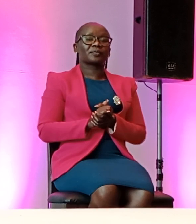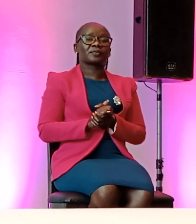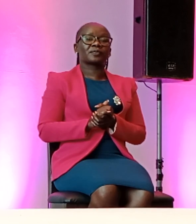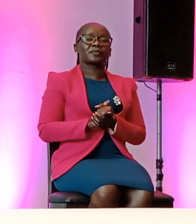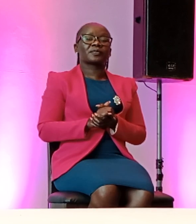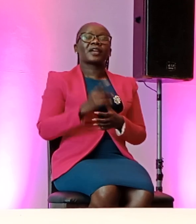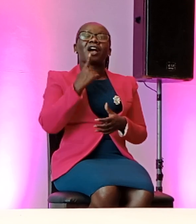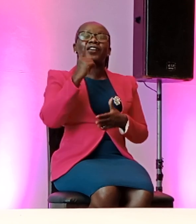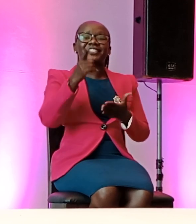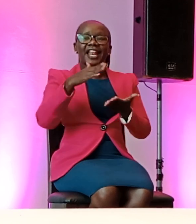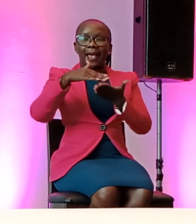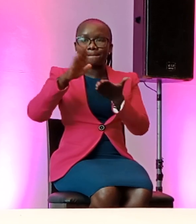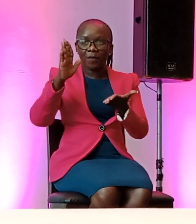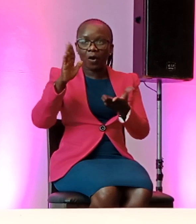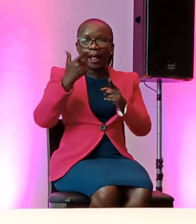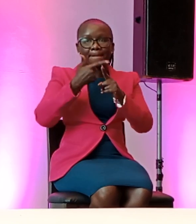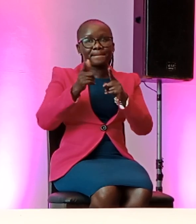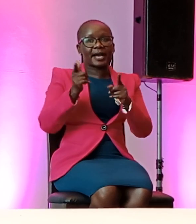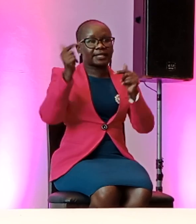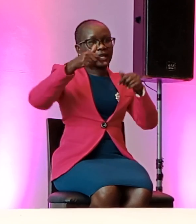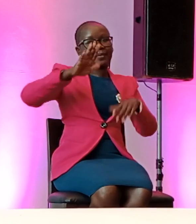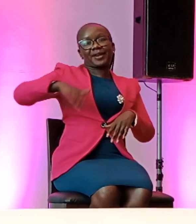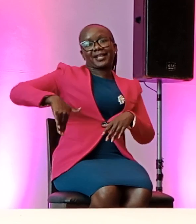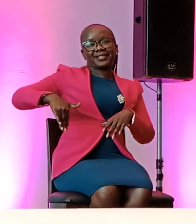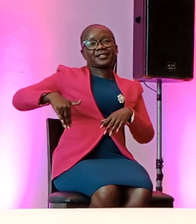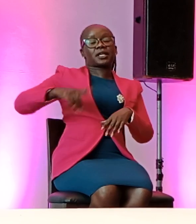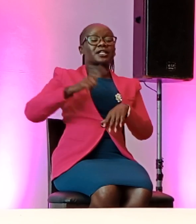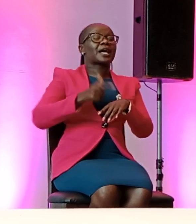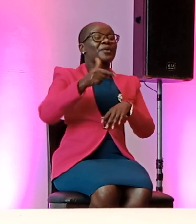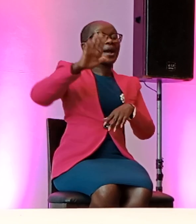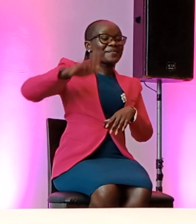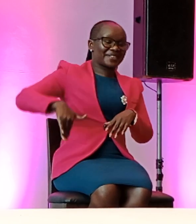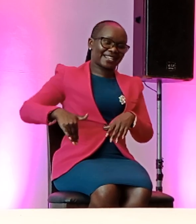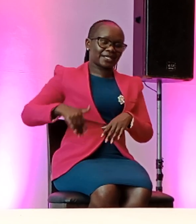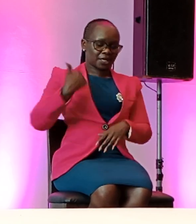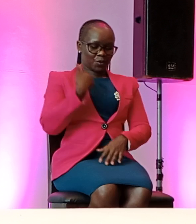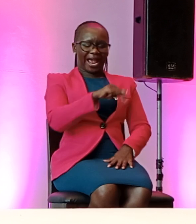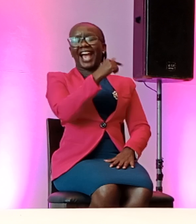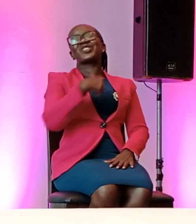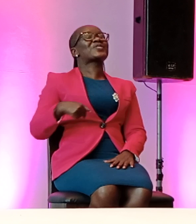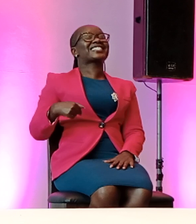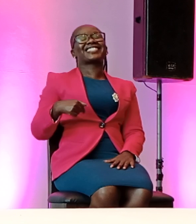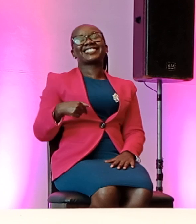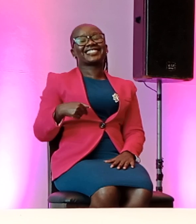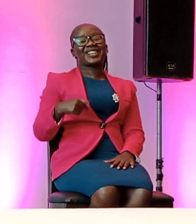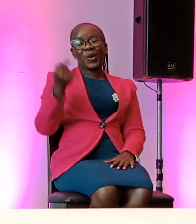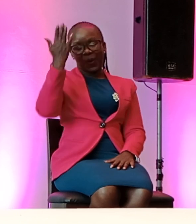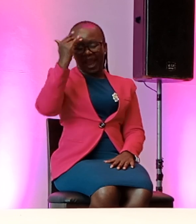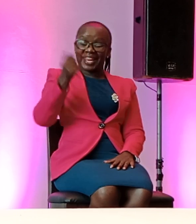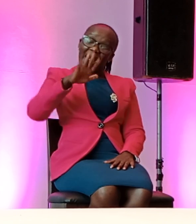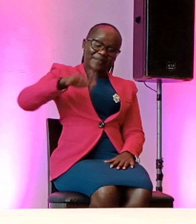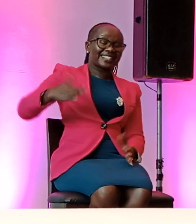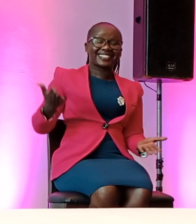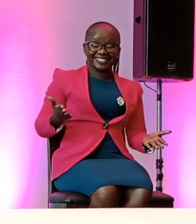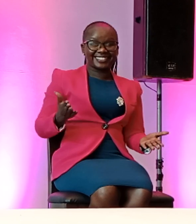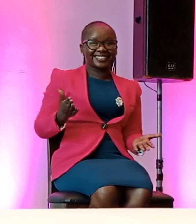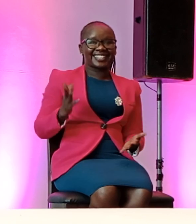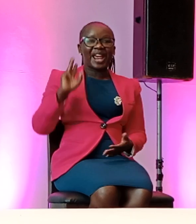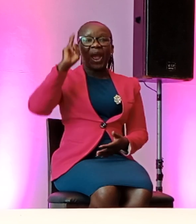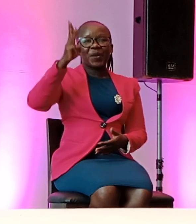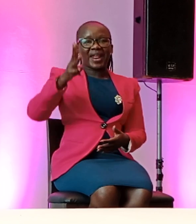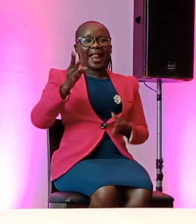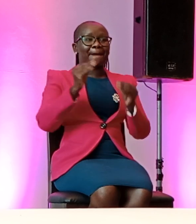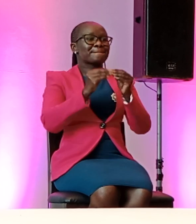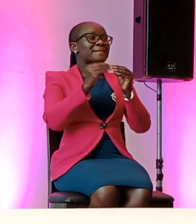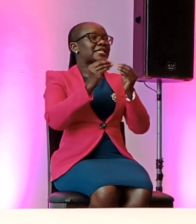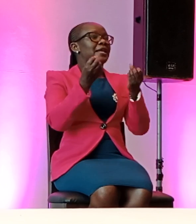I would have said more, but I came late. And when you come late, you are guilty as charged. I will